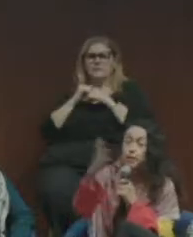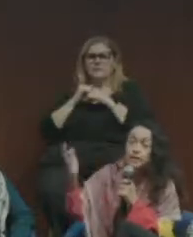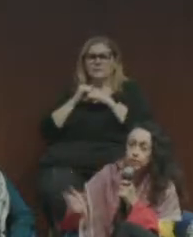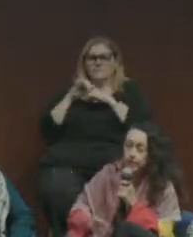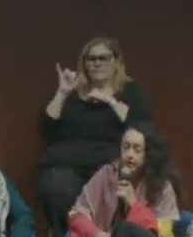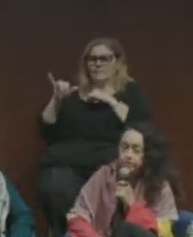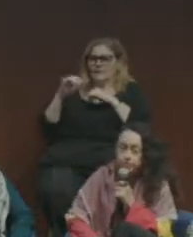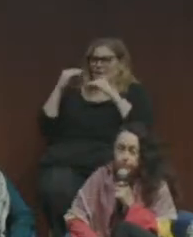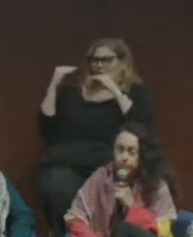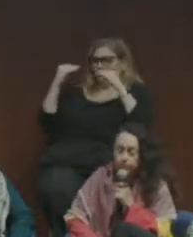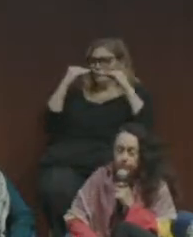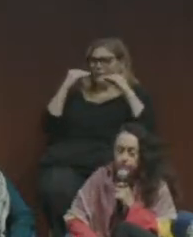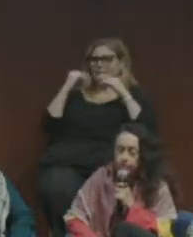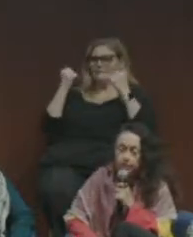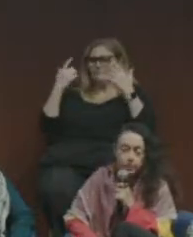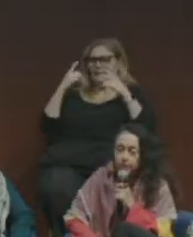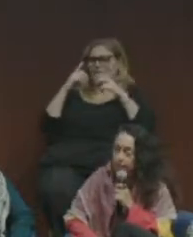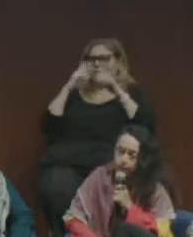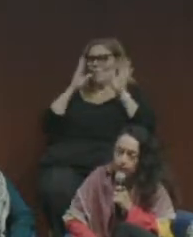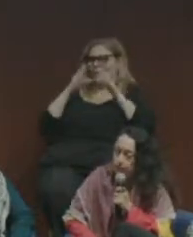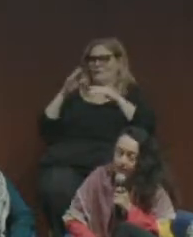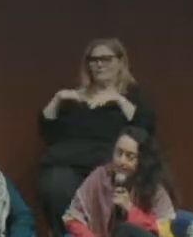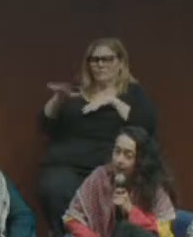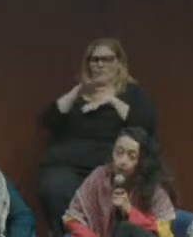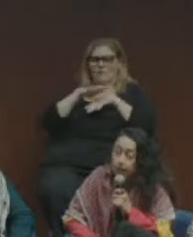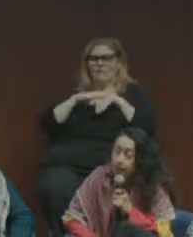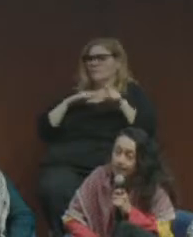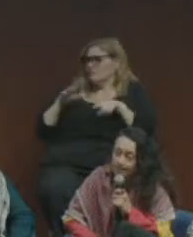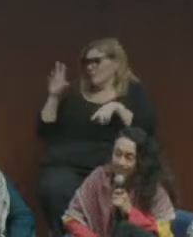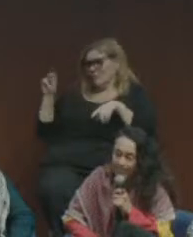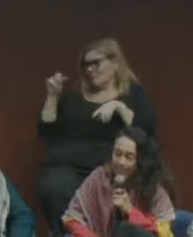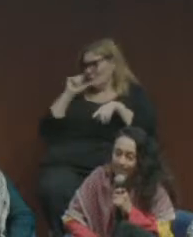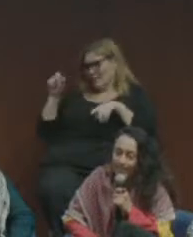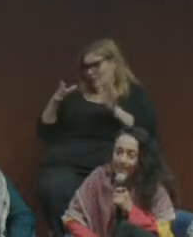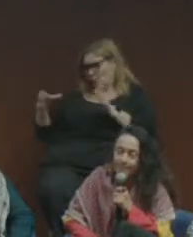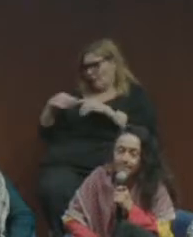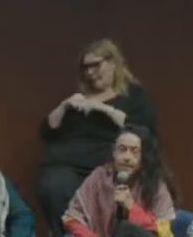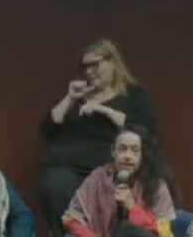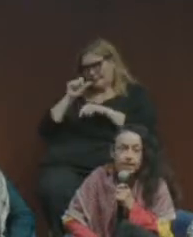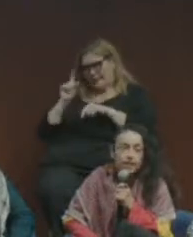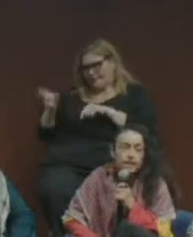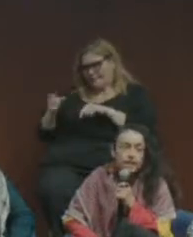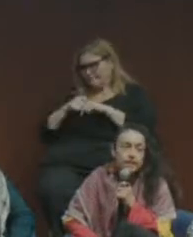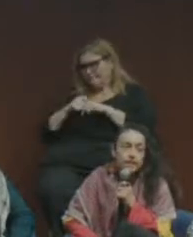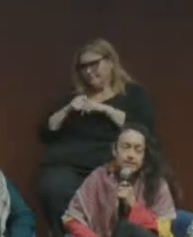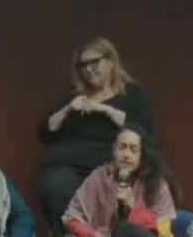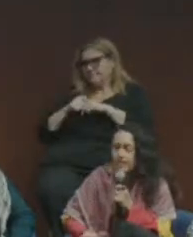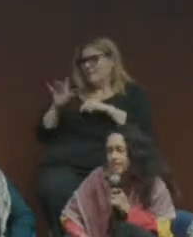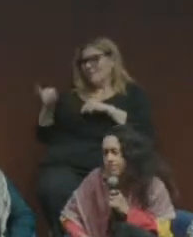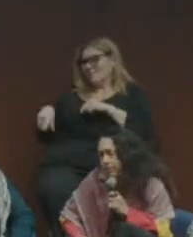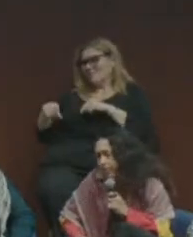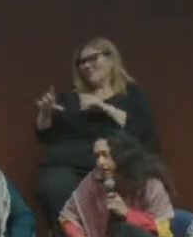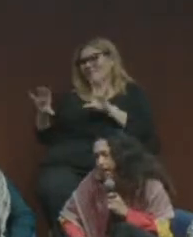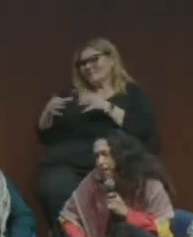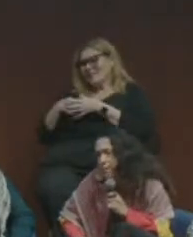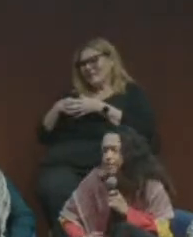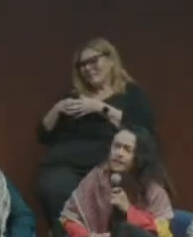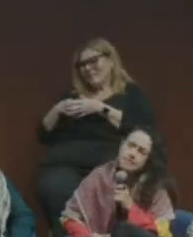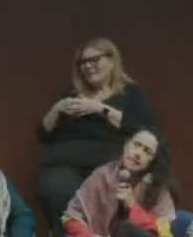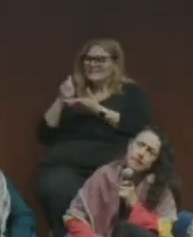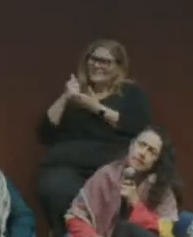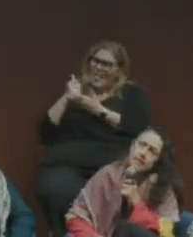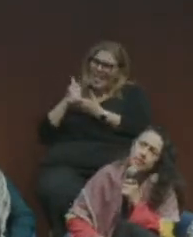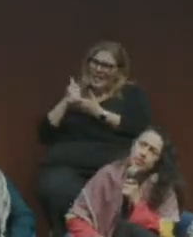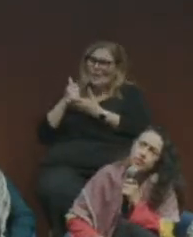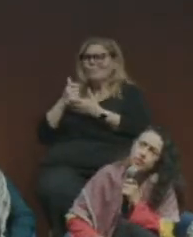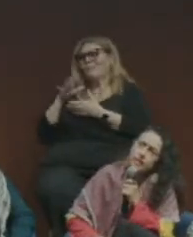intermediary that trained organizers all over the country. We're like, what y'all, that's not organizing, you know? That's collective self-help,